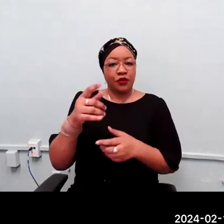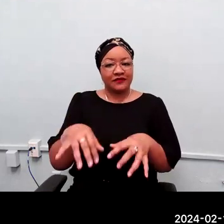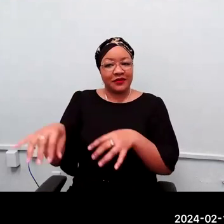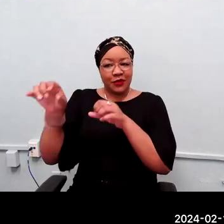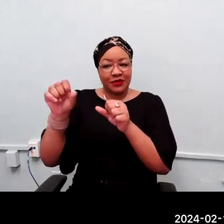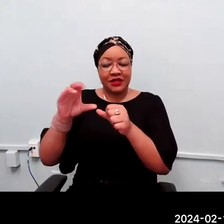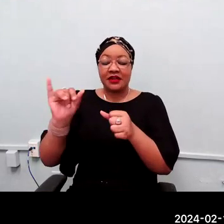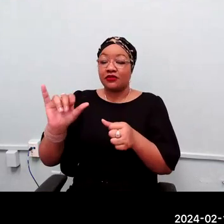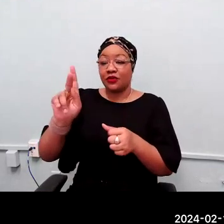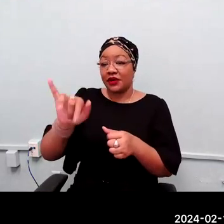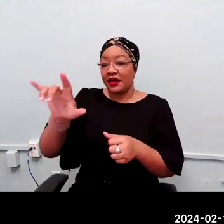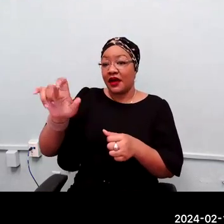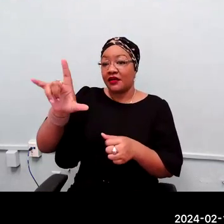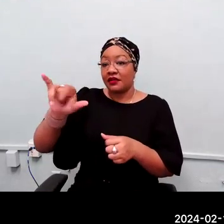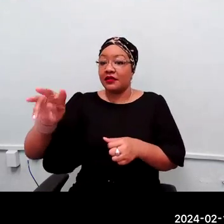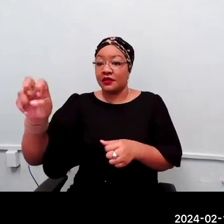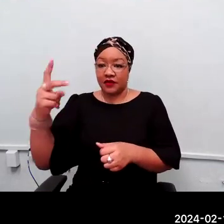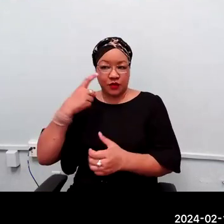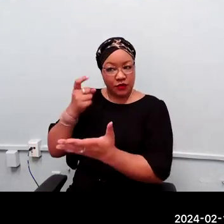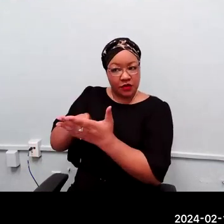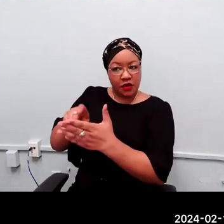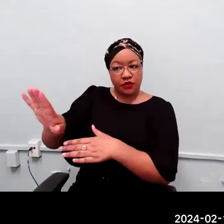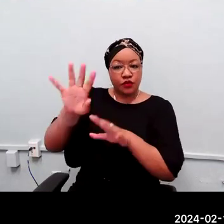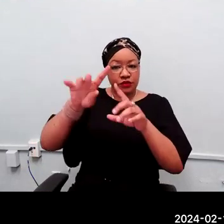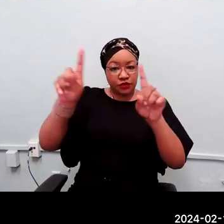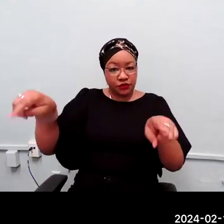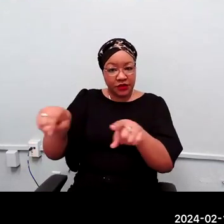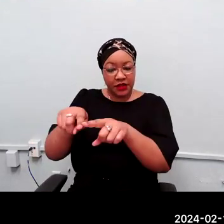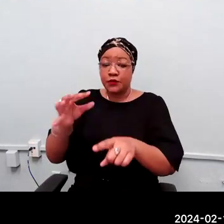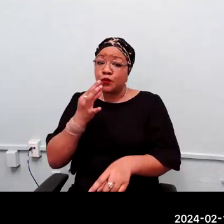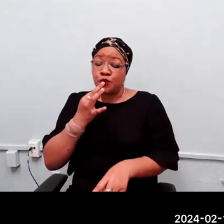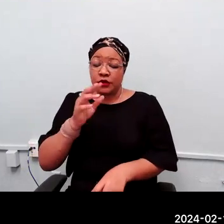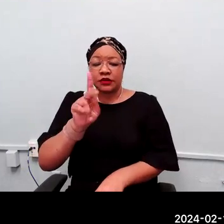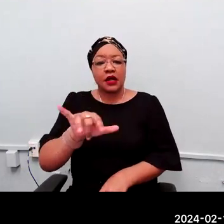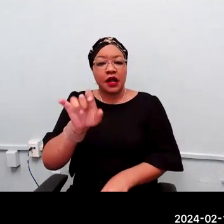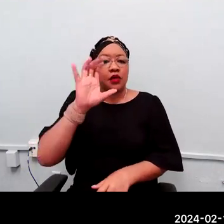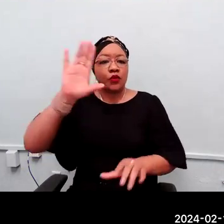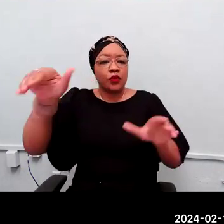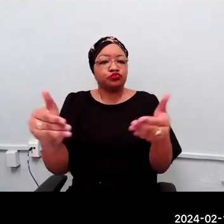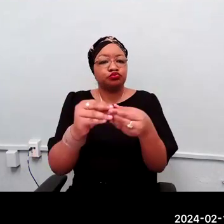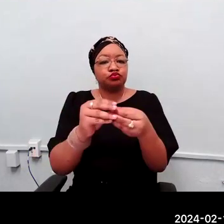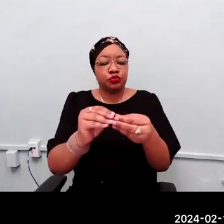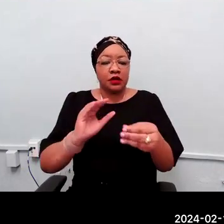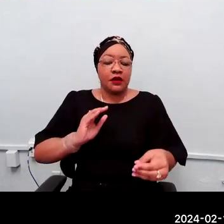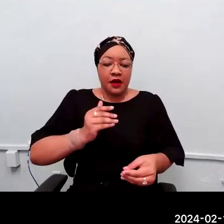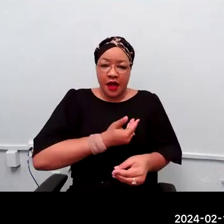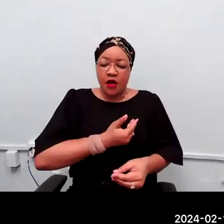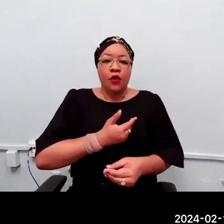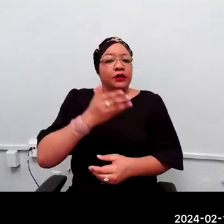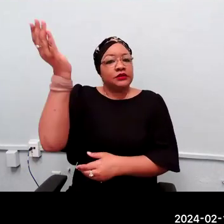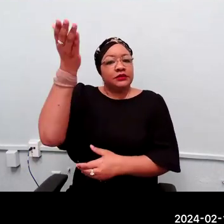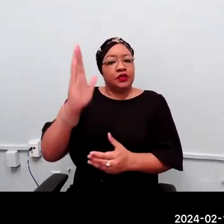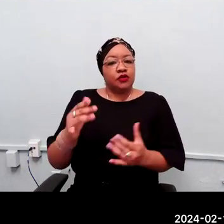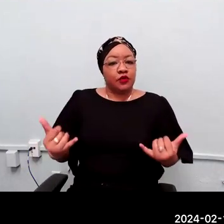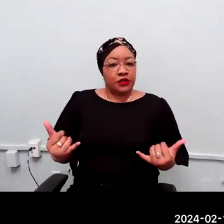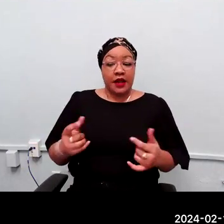see on your screen. And in just a moment, Kyle will introduce our fabulous guest speaker for today. But to get us started,